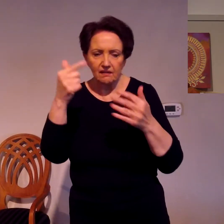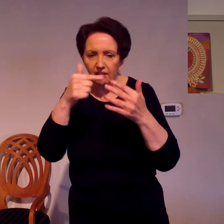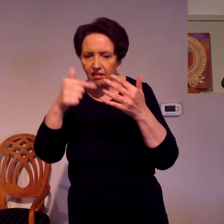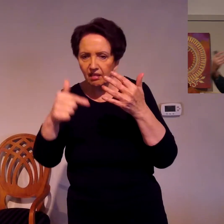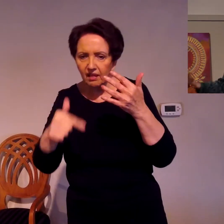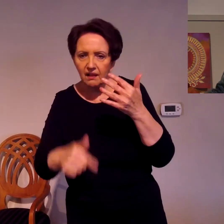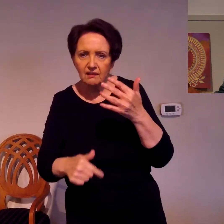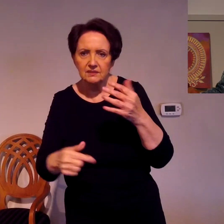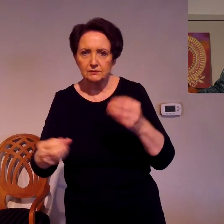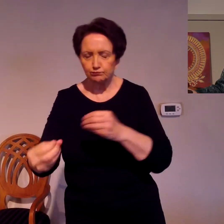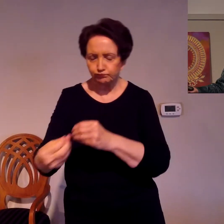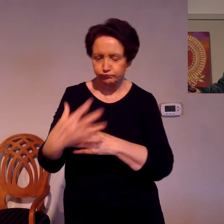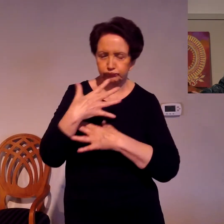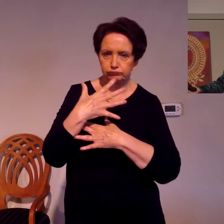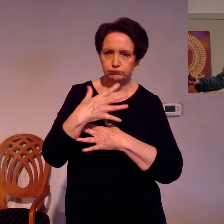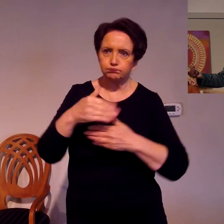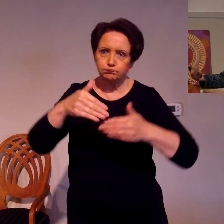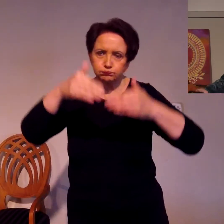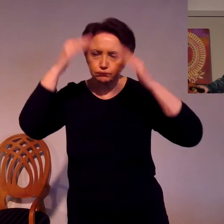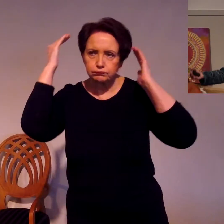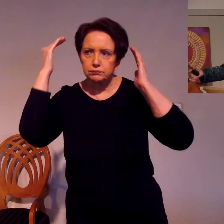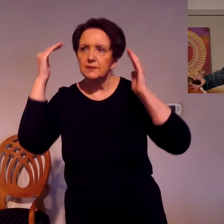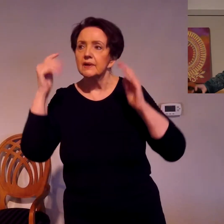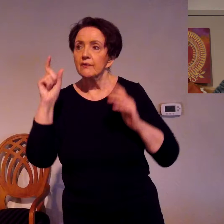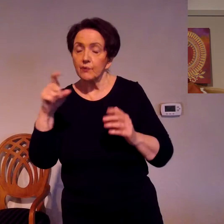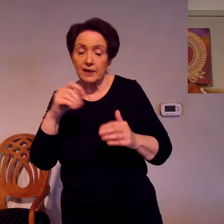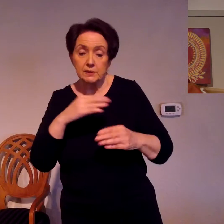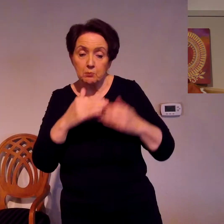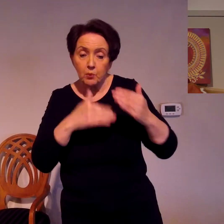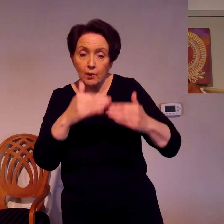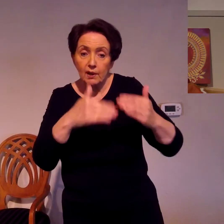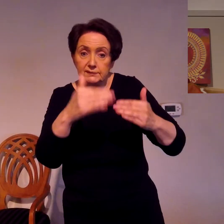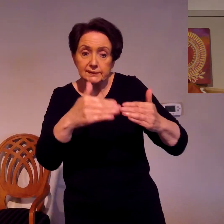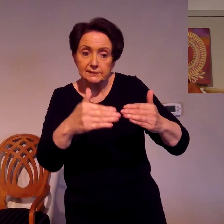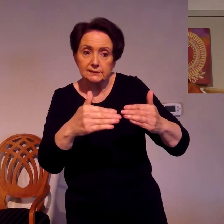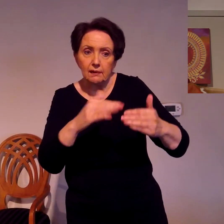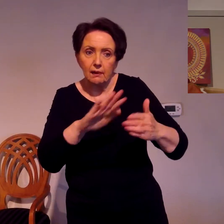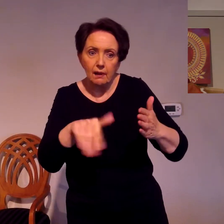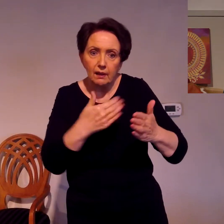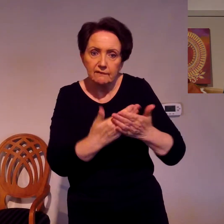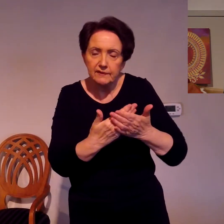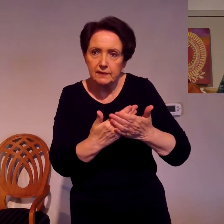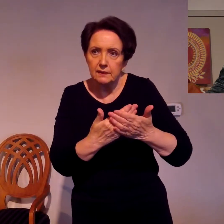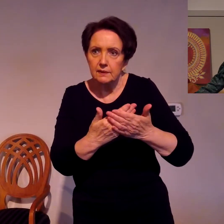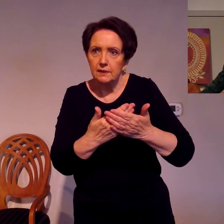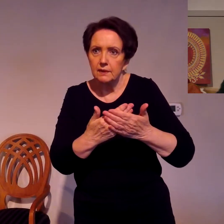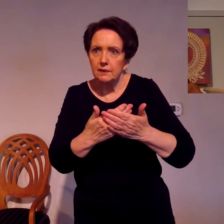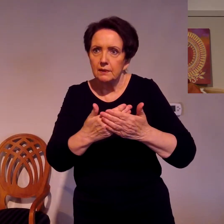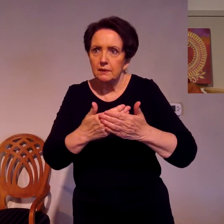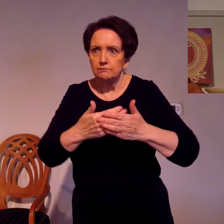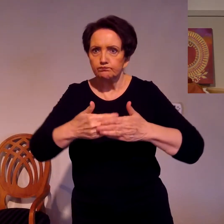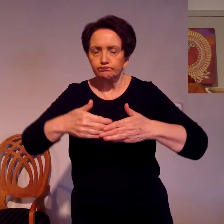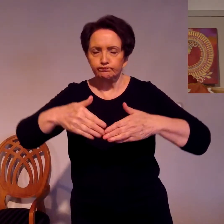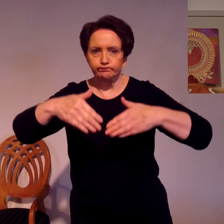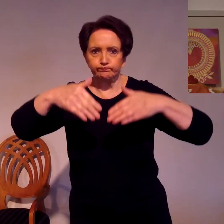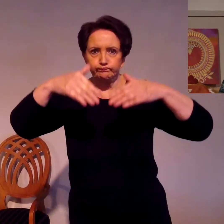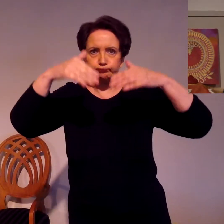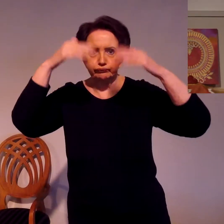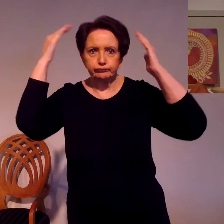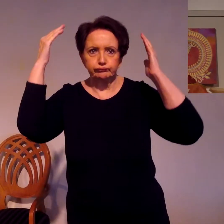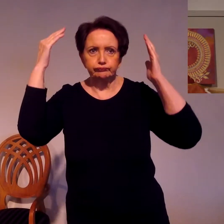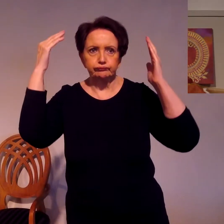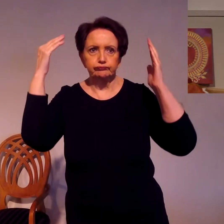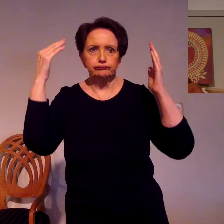all taking all of that in. And if we had to process every single one of those bits of data, we would be in a